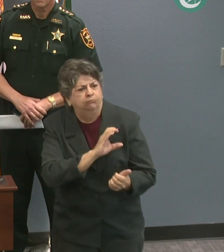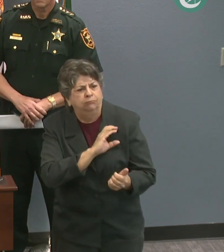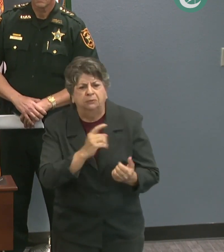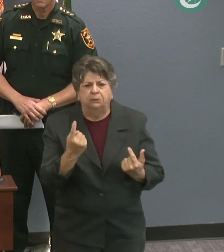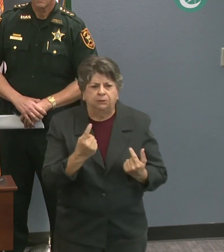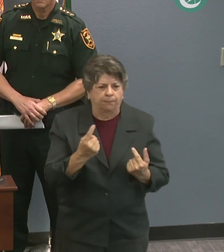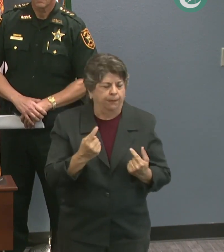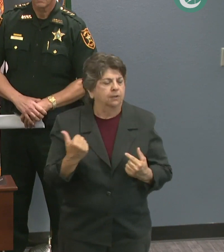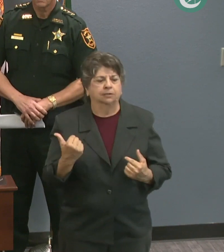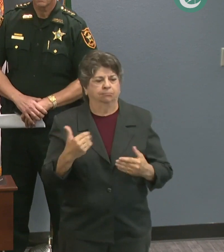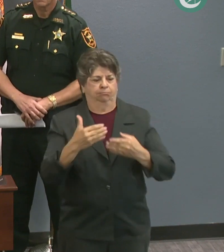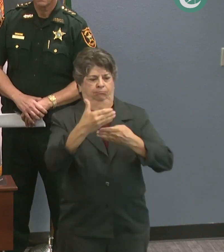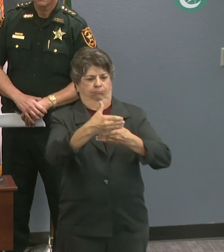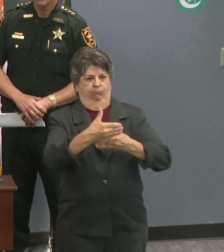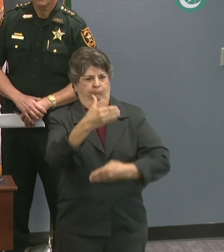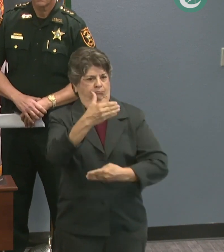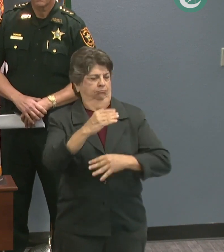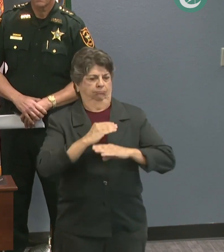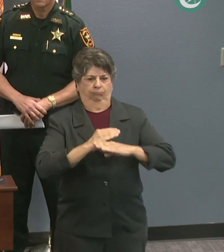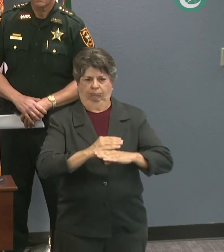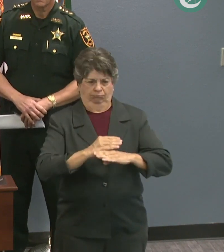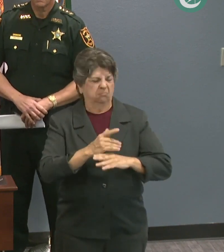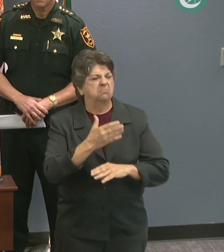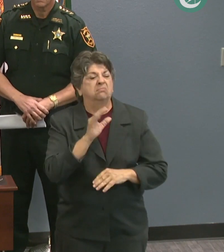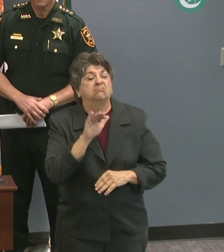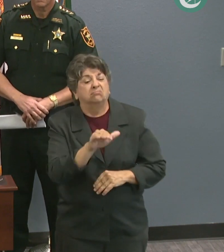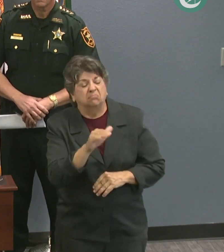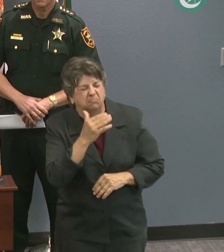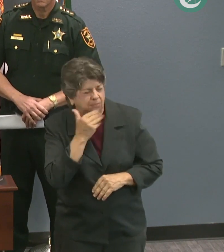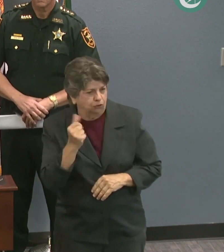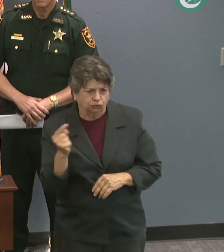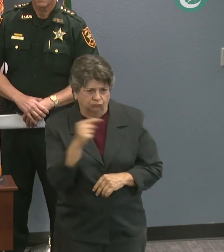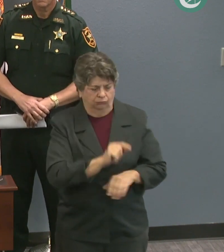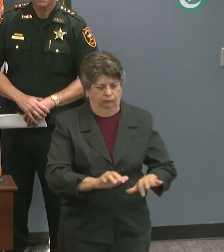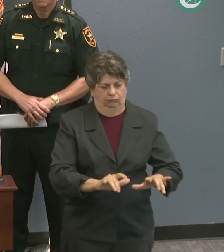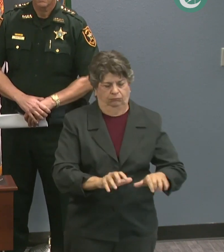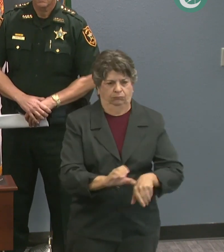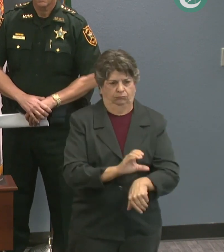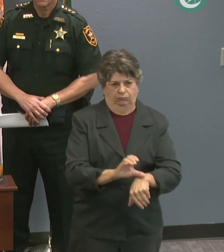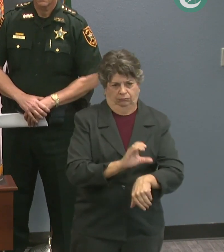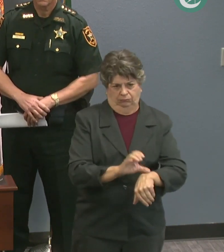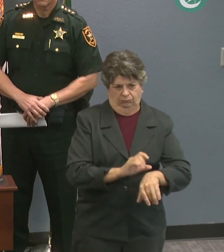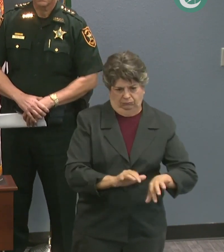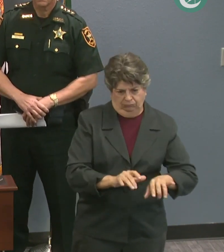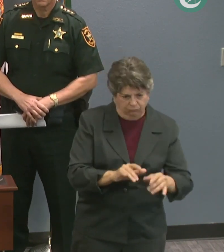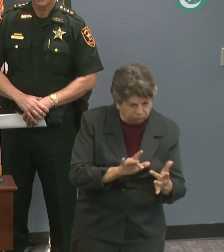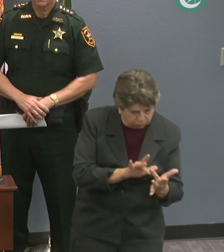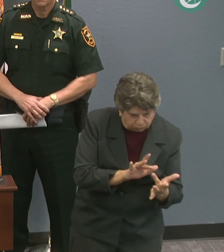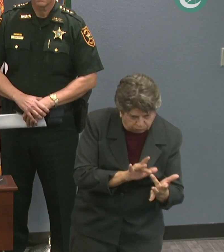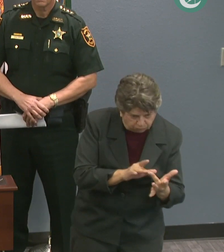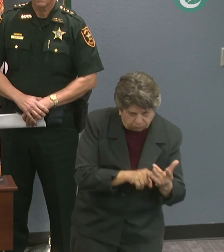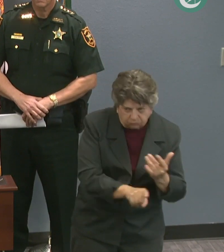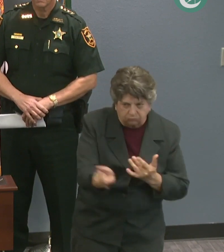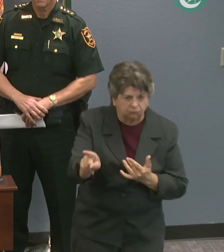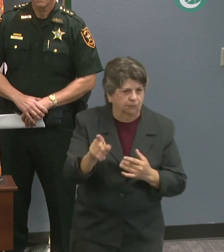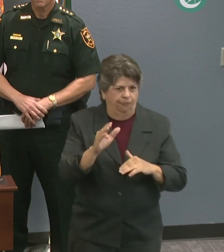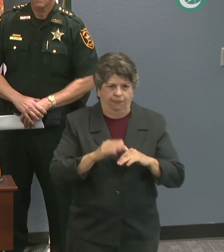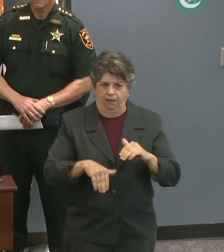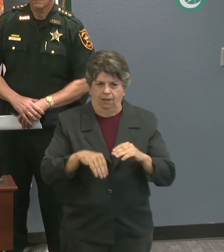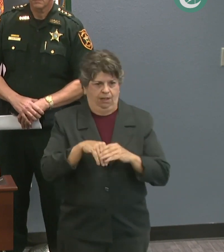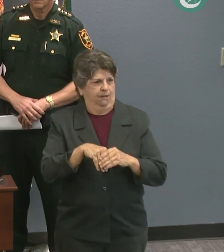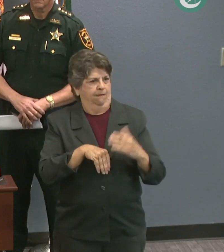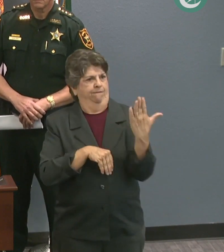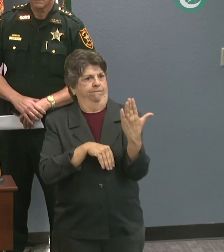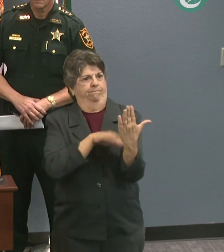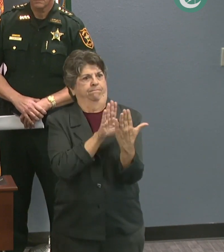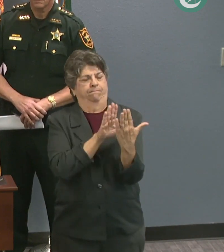over-the-phone functions as possible. Many of our operations will be curtailed or modified due to the coronavirus and taking the steps